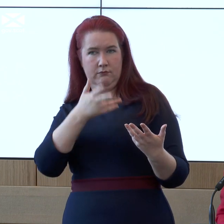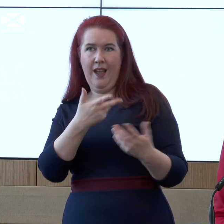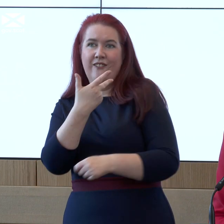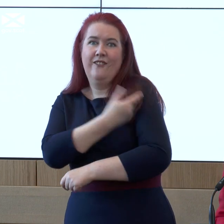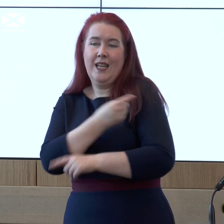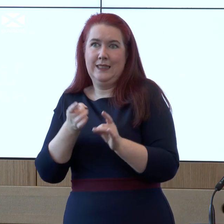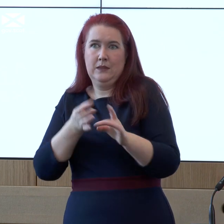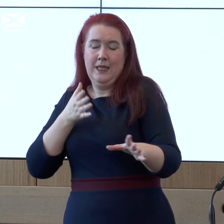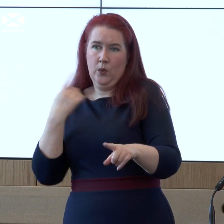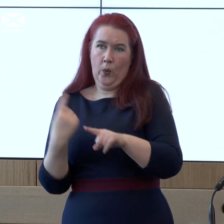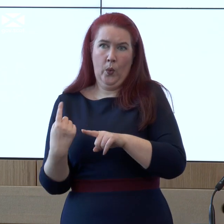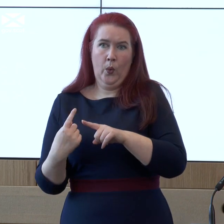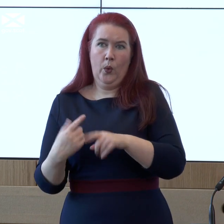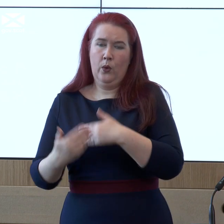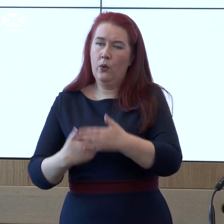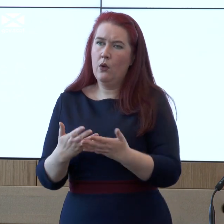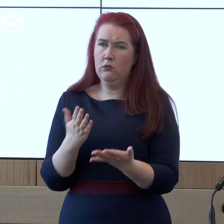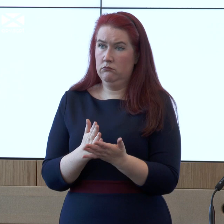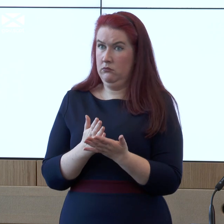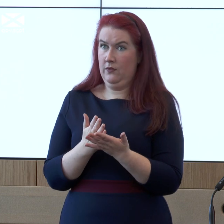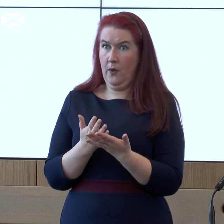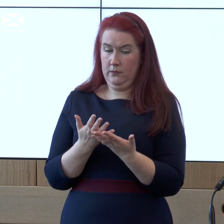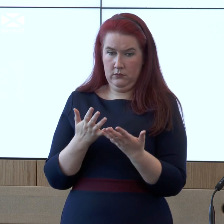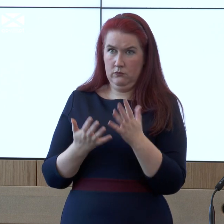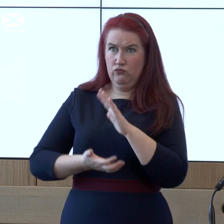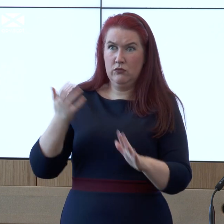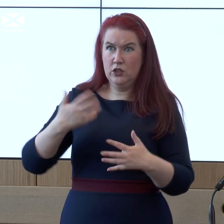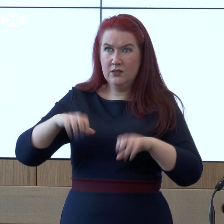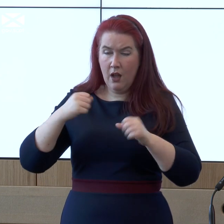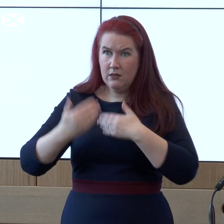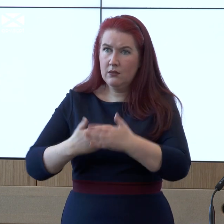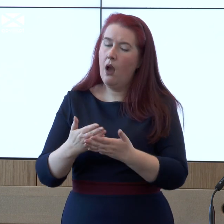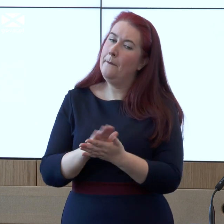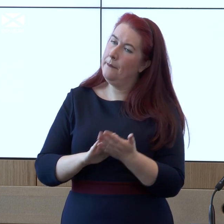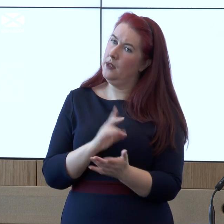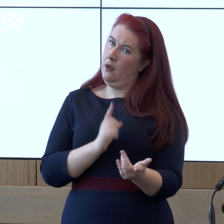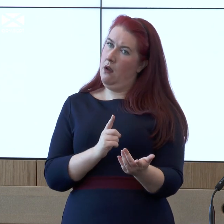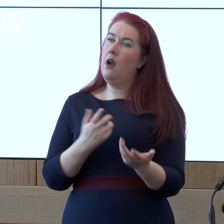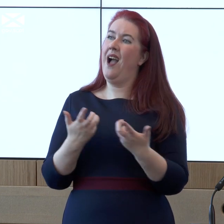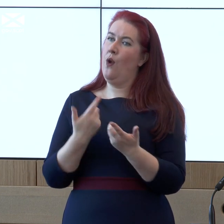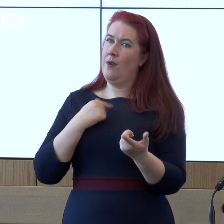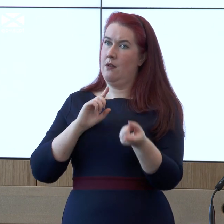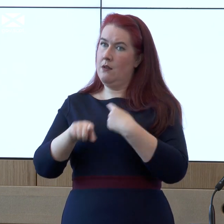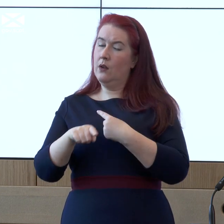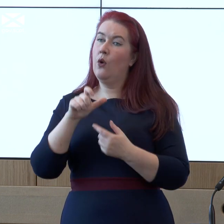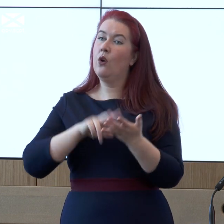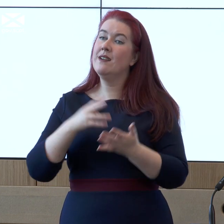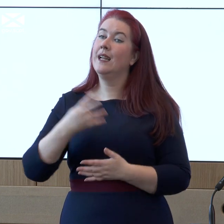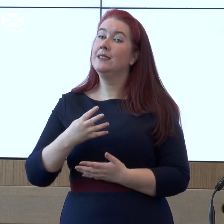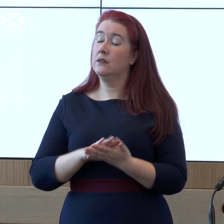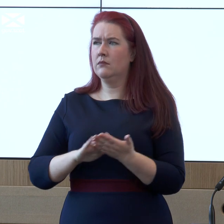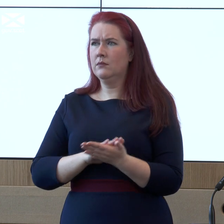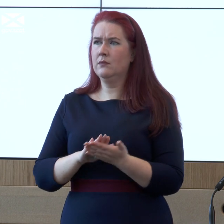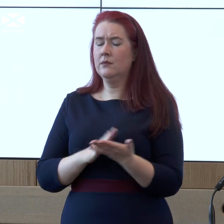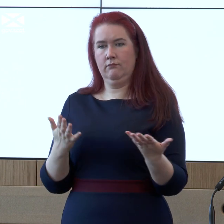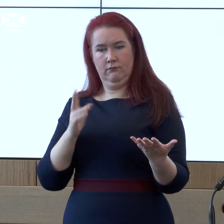were developed almost from a standing start, as just one example of our response to COVID, has been testament